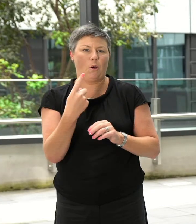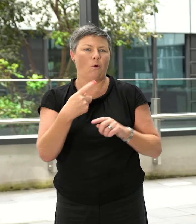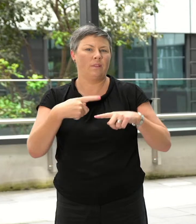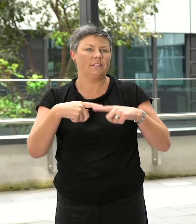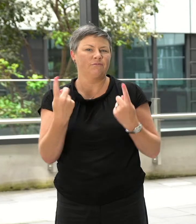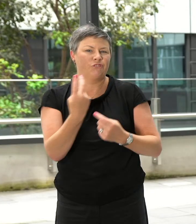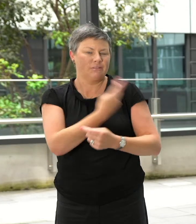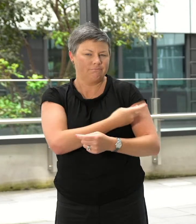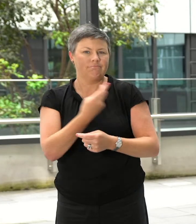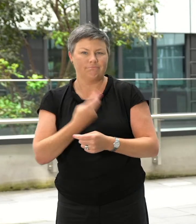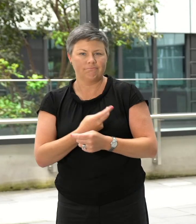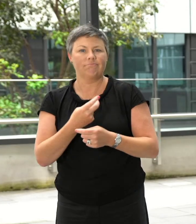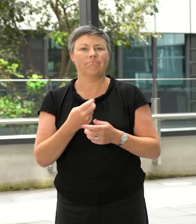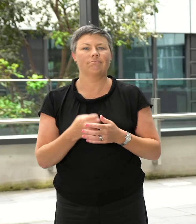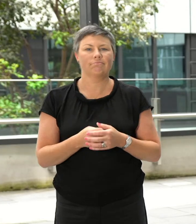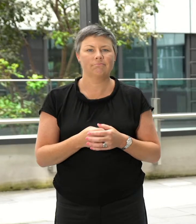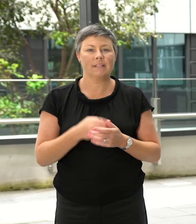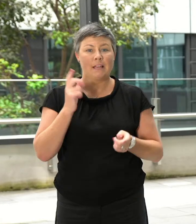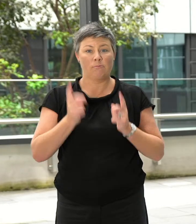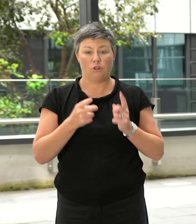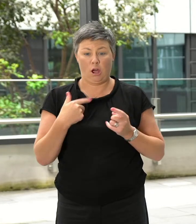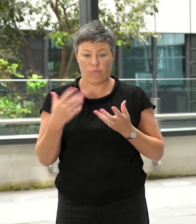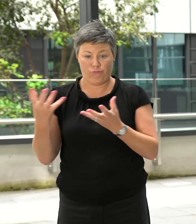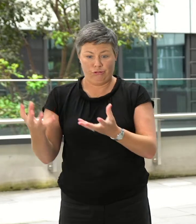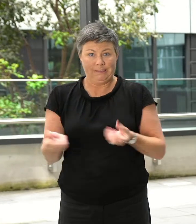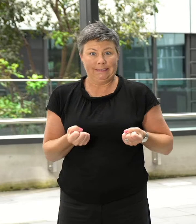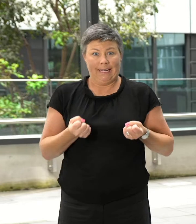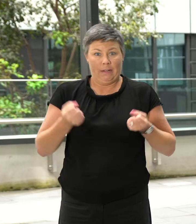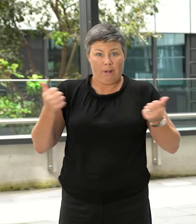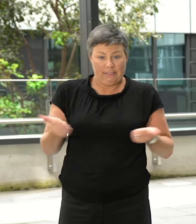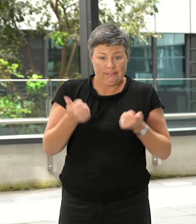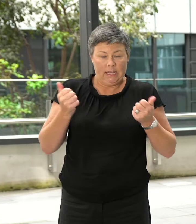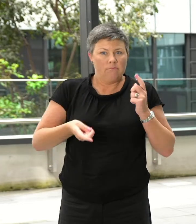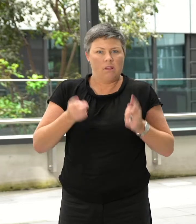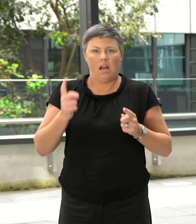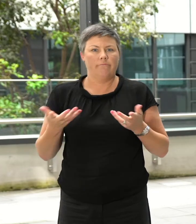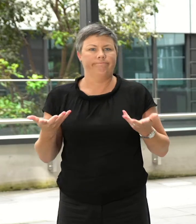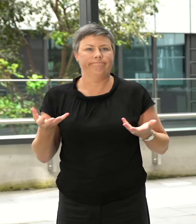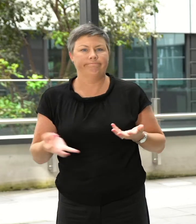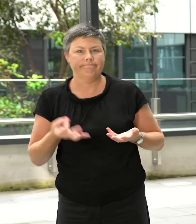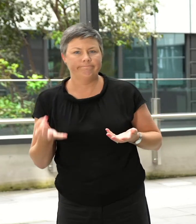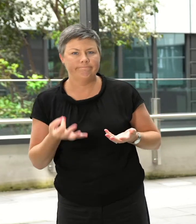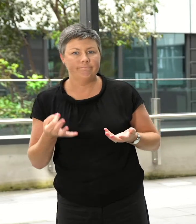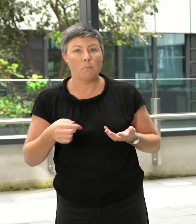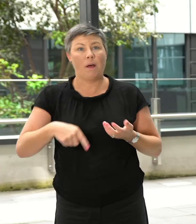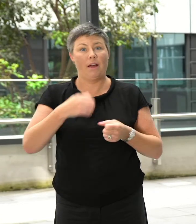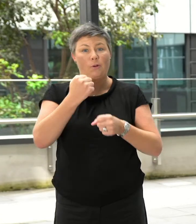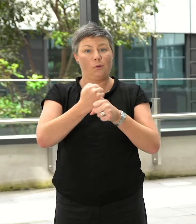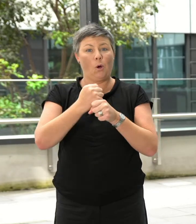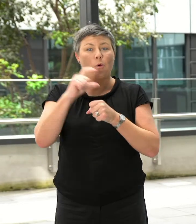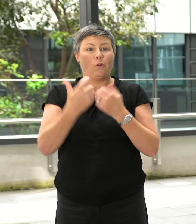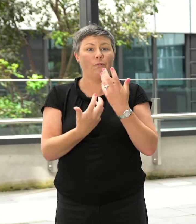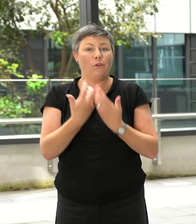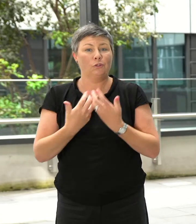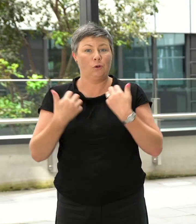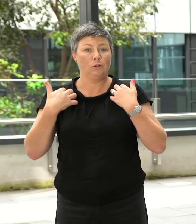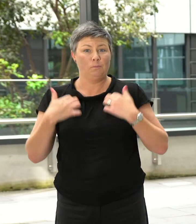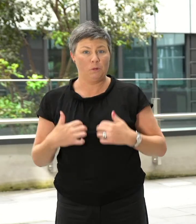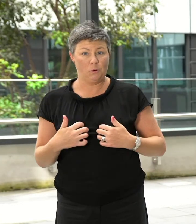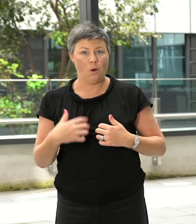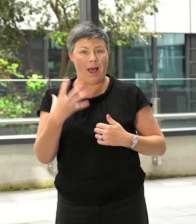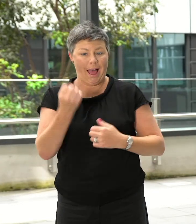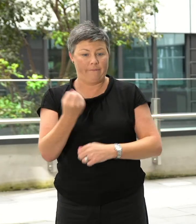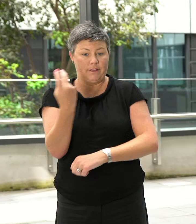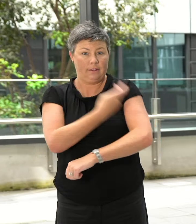of fluctuation in the delivery of our vaccines. I've just been hearing at the Gold Coast University Hospital here that we had vaccines